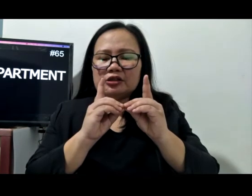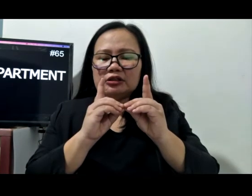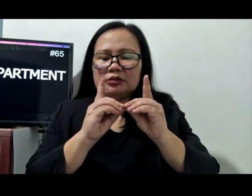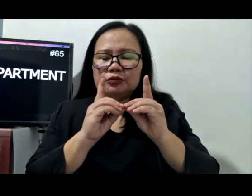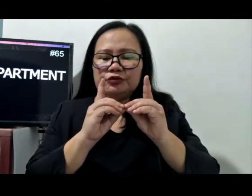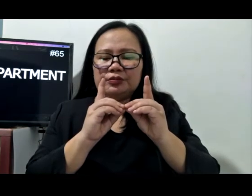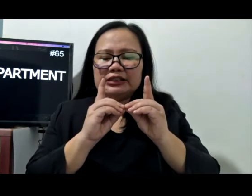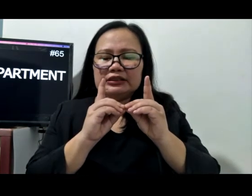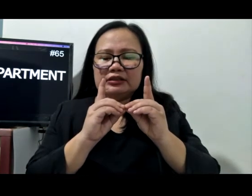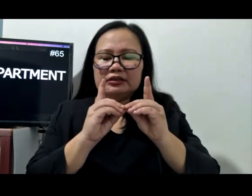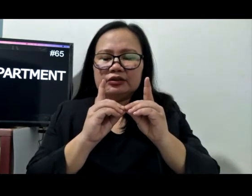horizontal movement